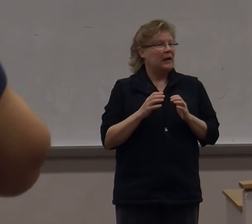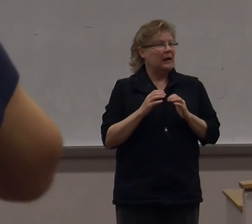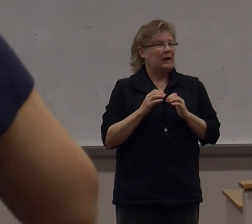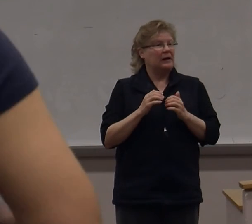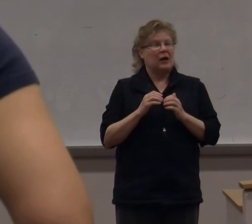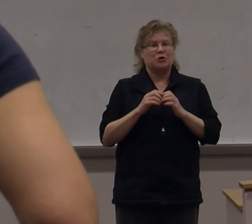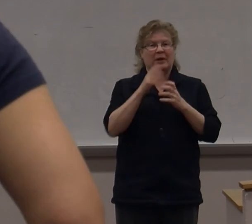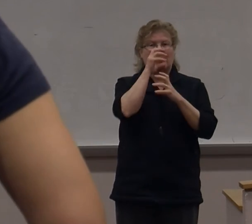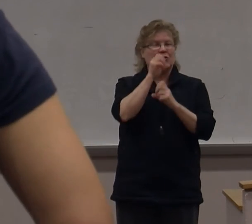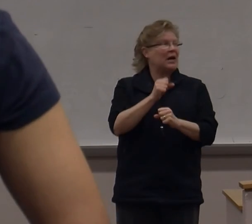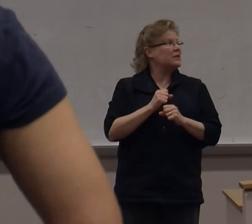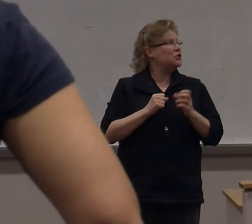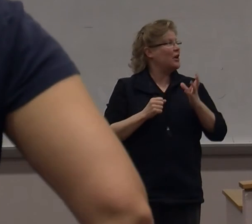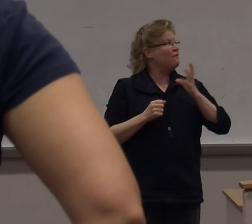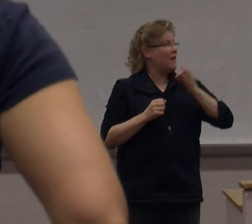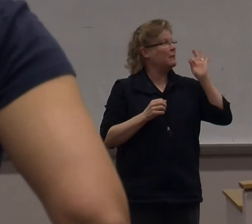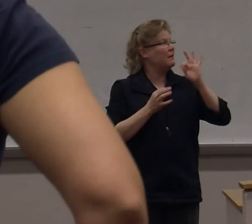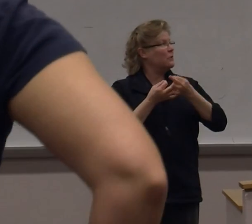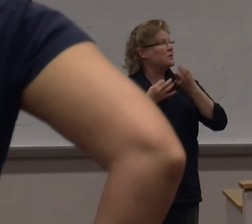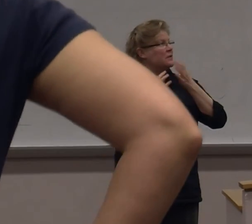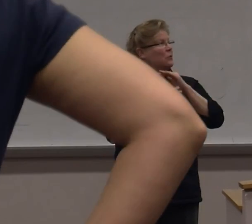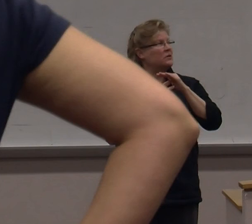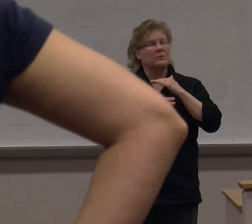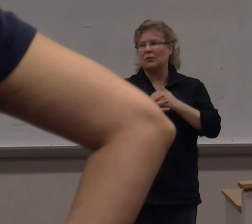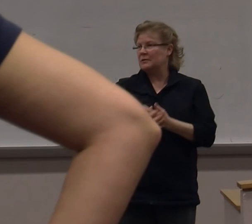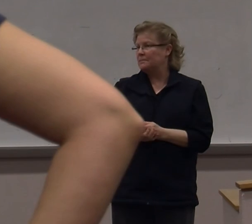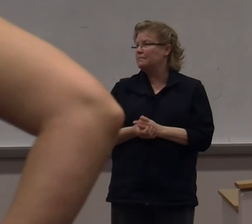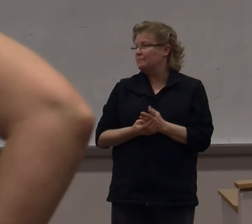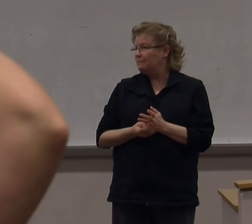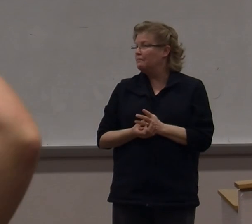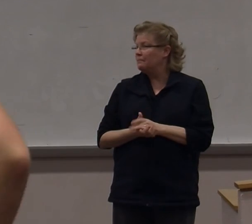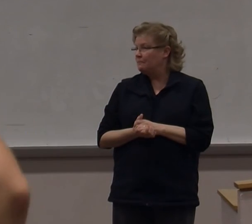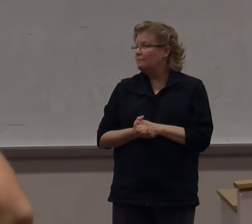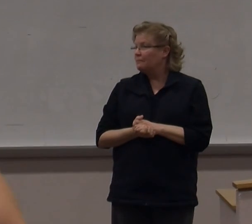did I become involved? Yeah, like why did you choose?